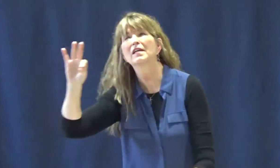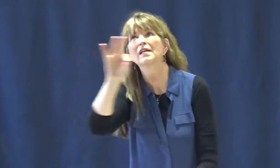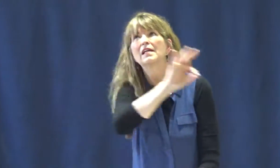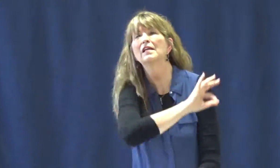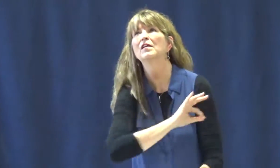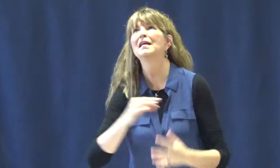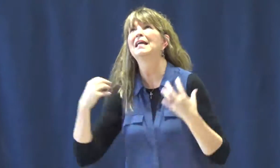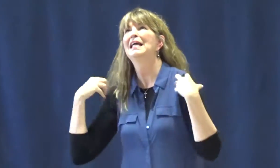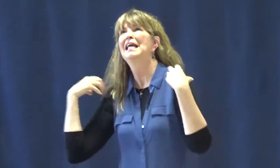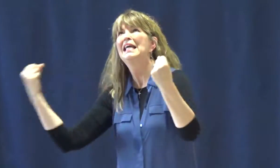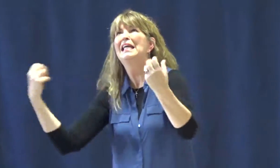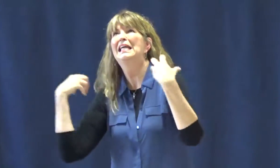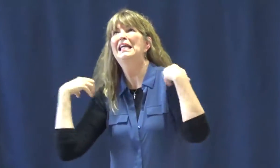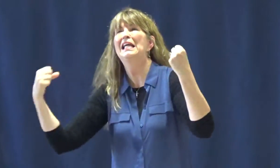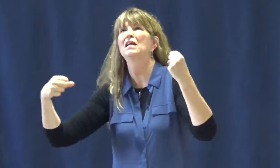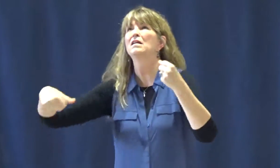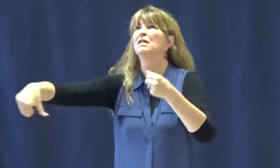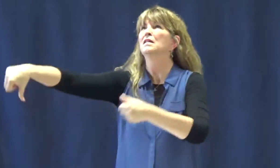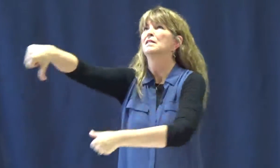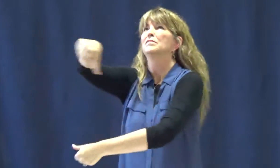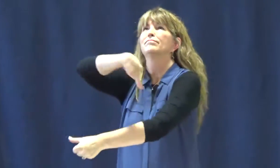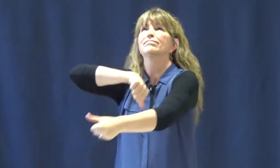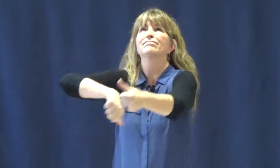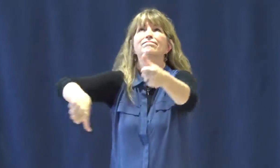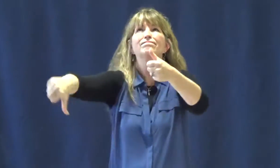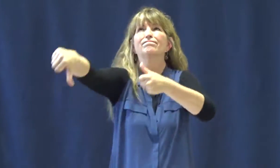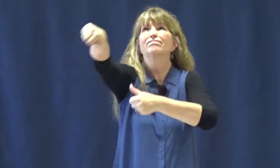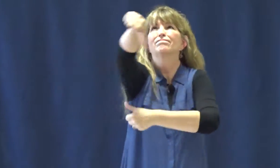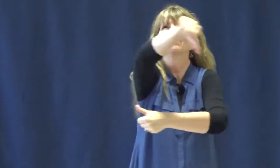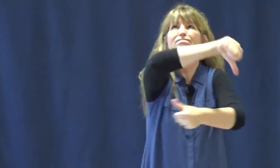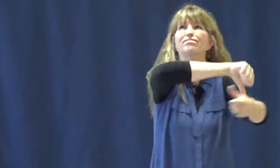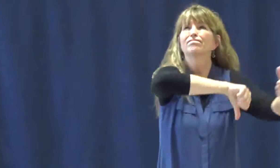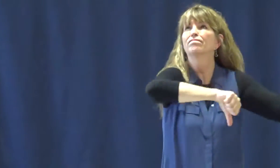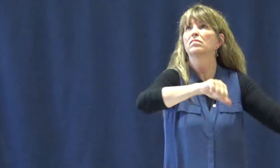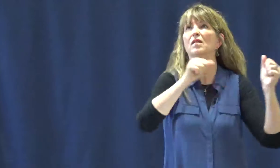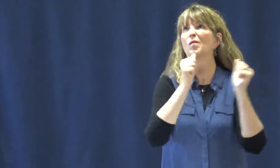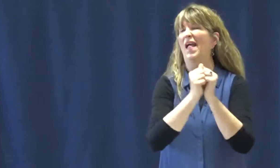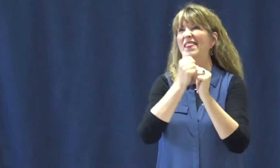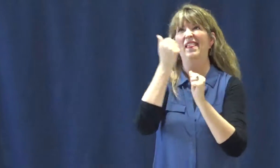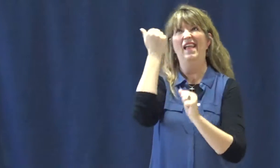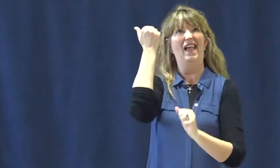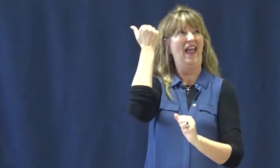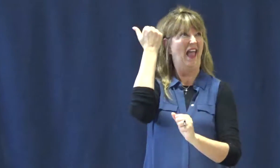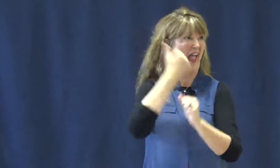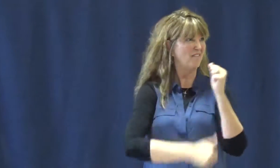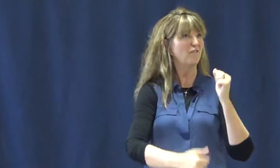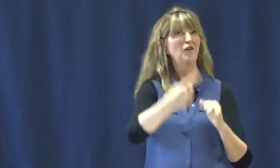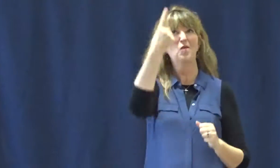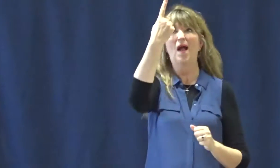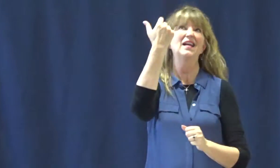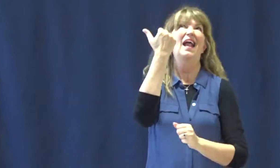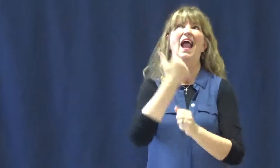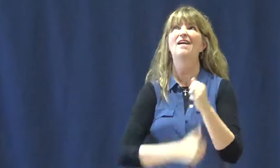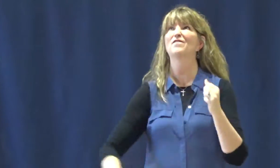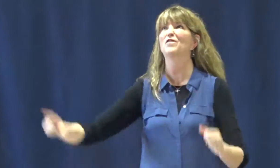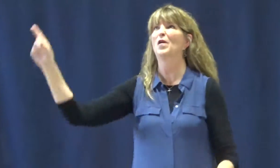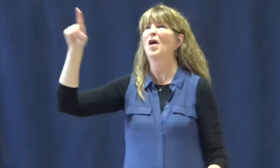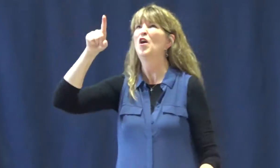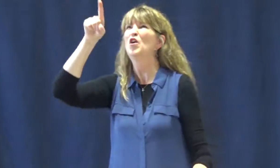and you preached and you healed and fellowshipped with